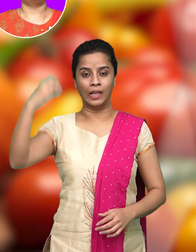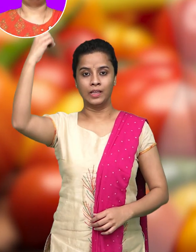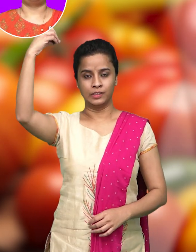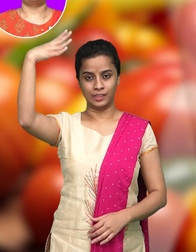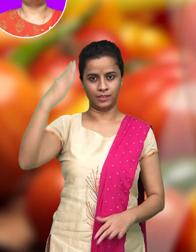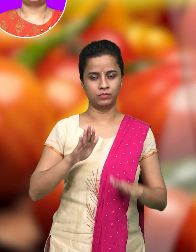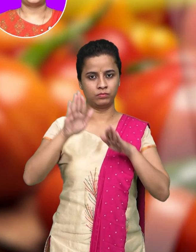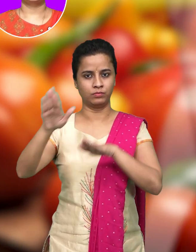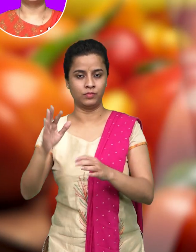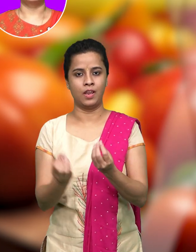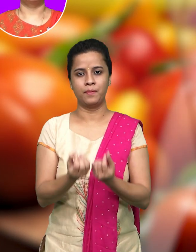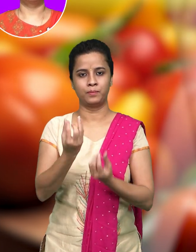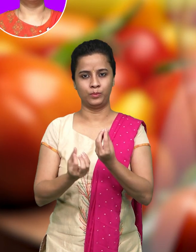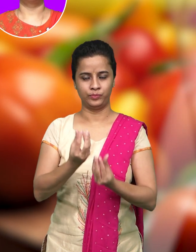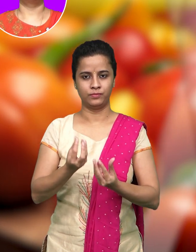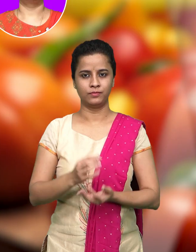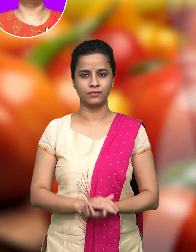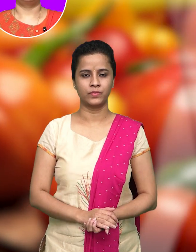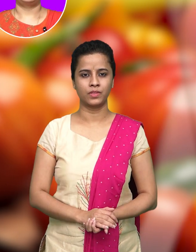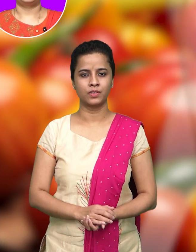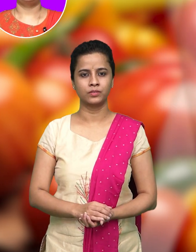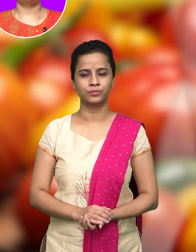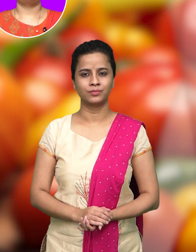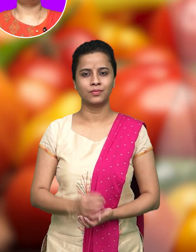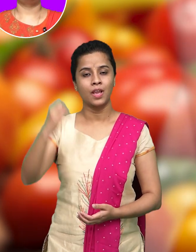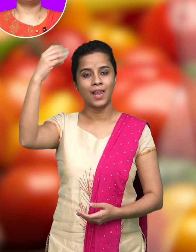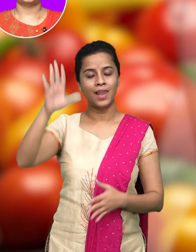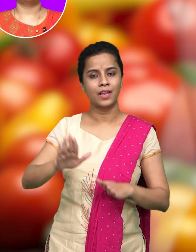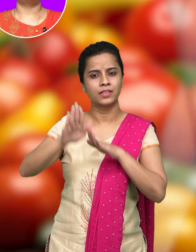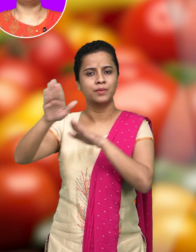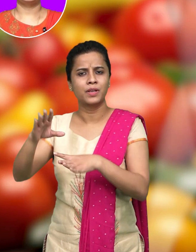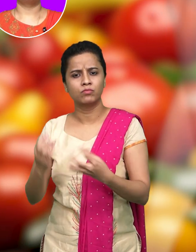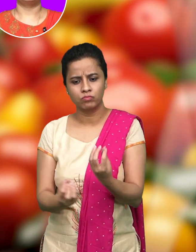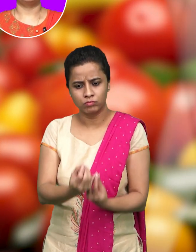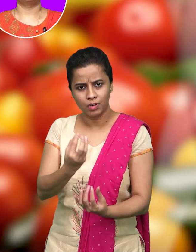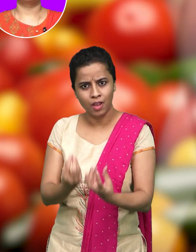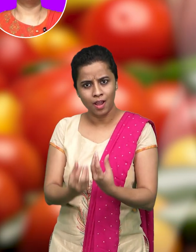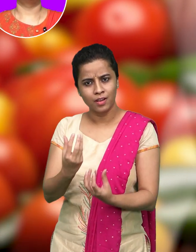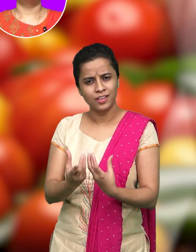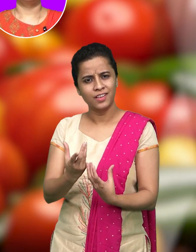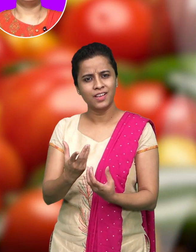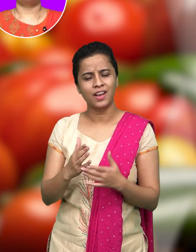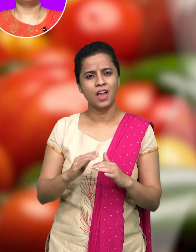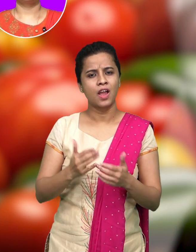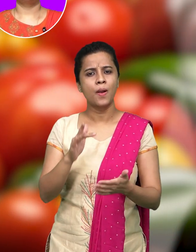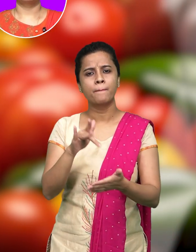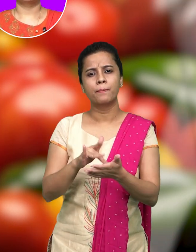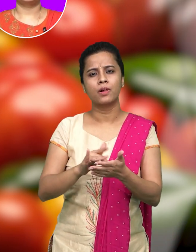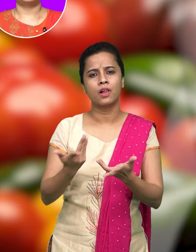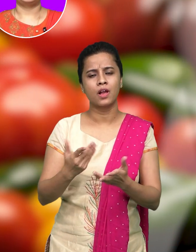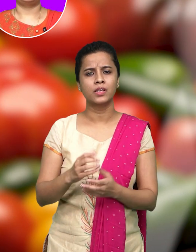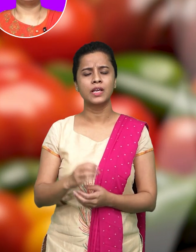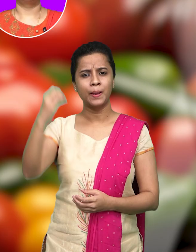Light dependent reaction. The light dependent reaction takes place in the presence